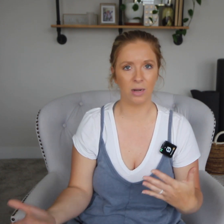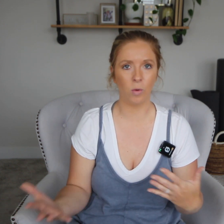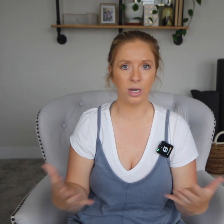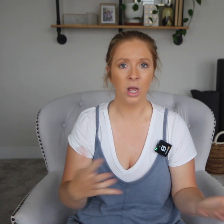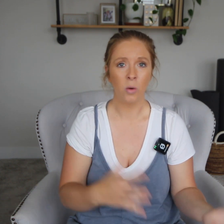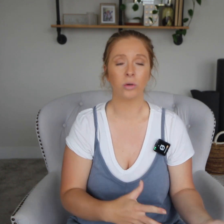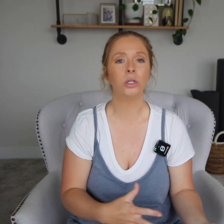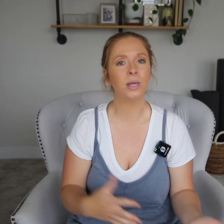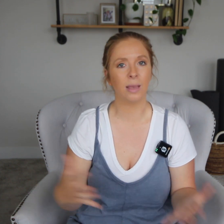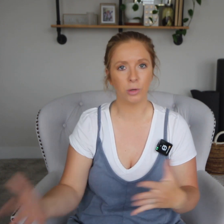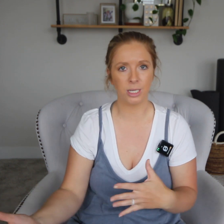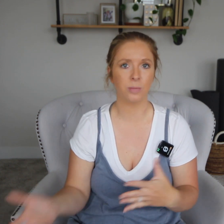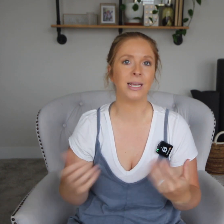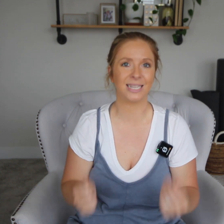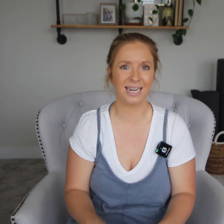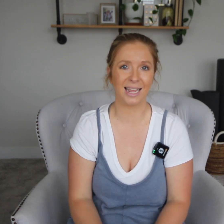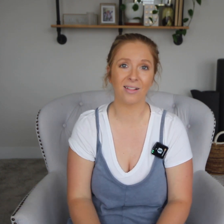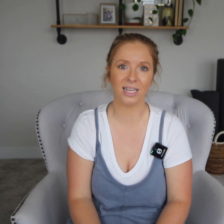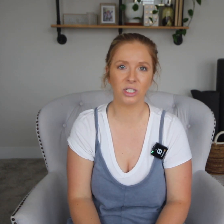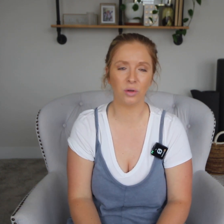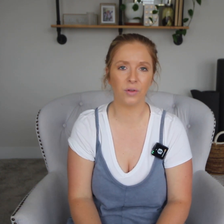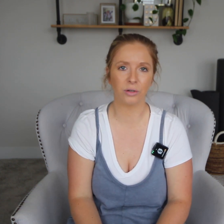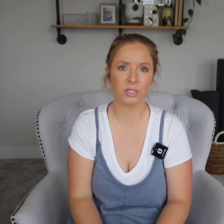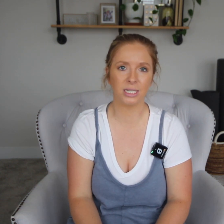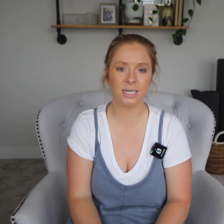what we're doing and participate signing in class too if you're interested.